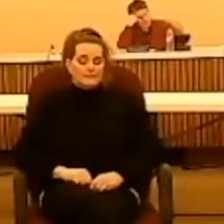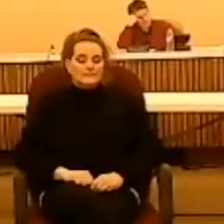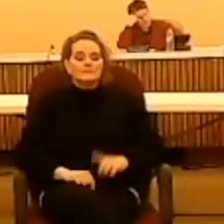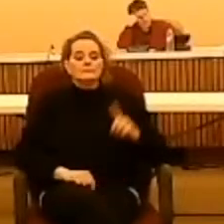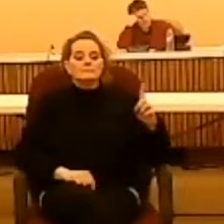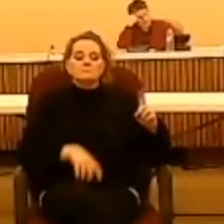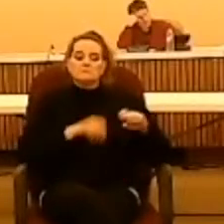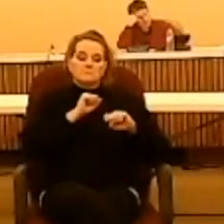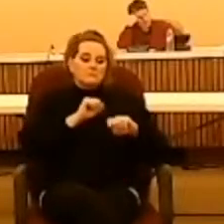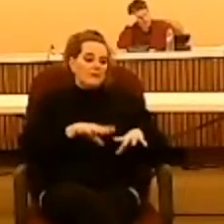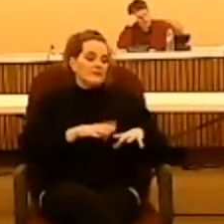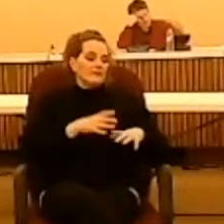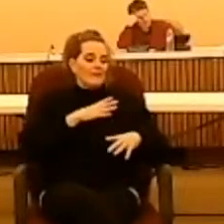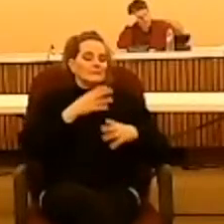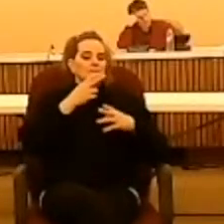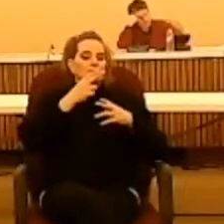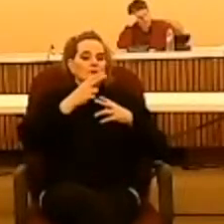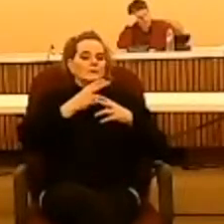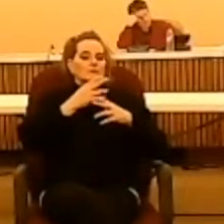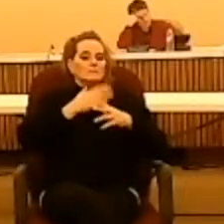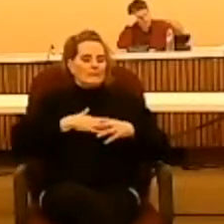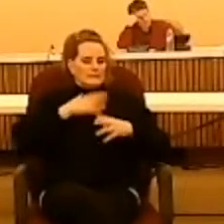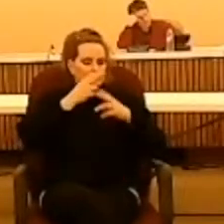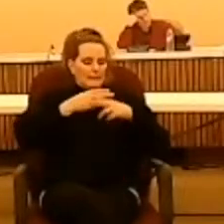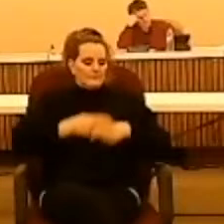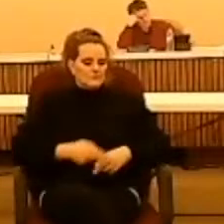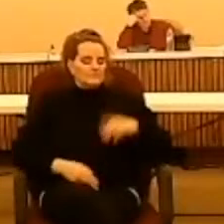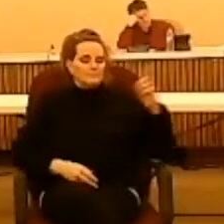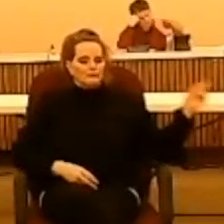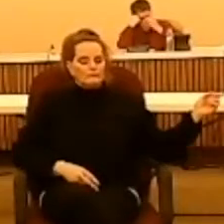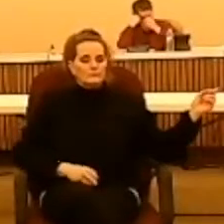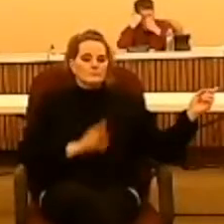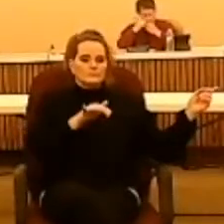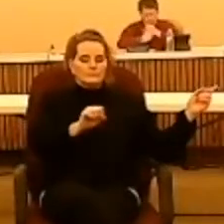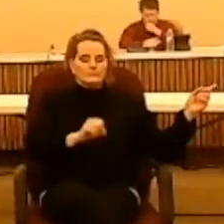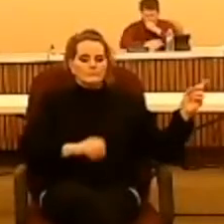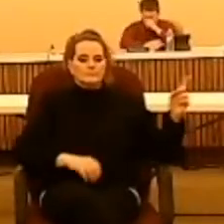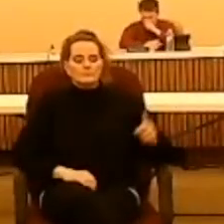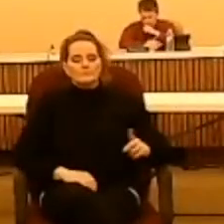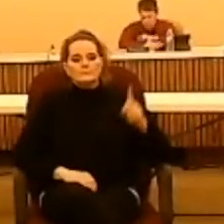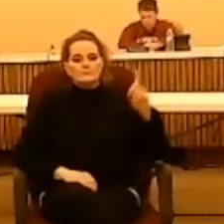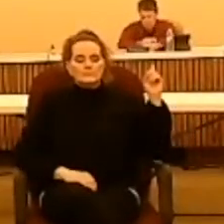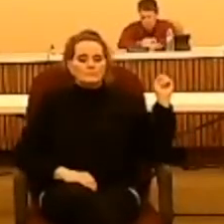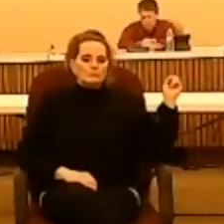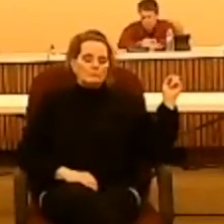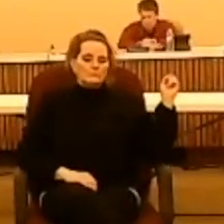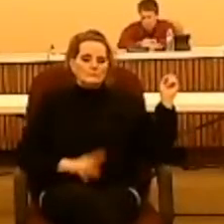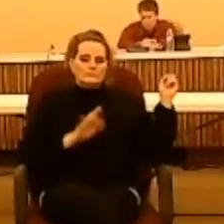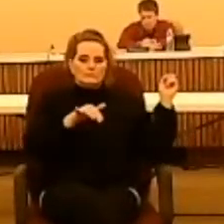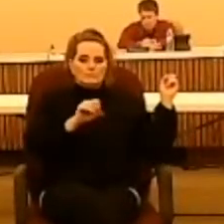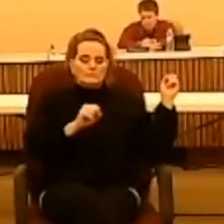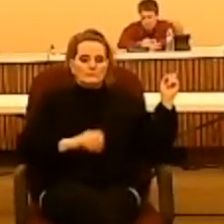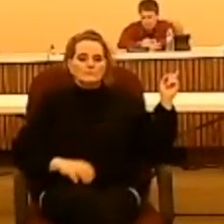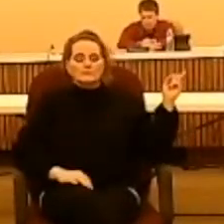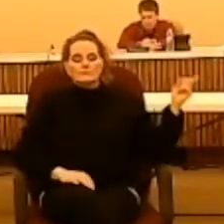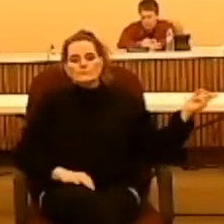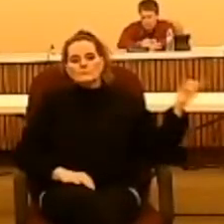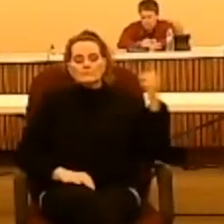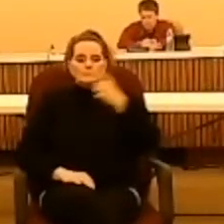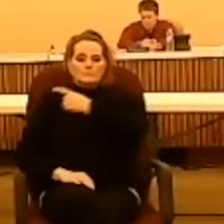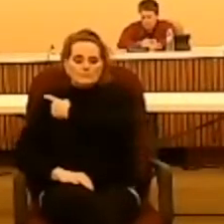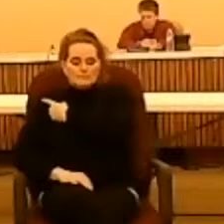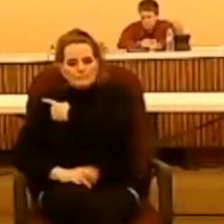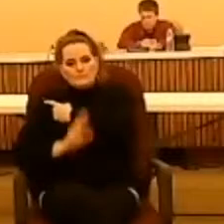Hearing none, please call the roll. Councilmember Barley, Aye. Councilmember Stafford. Aye.